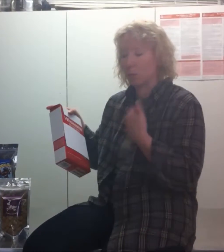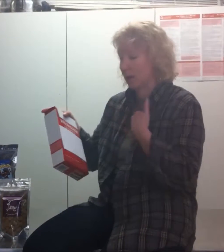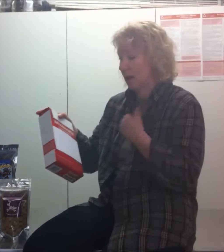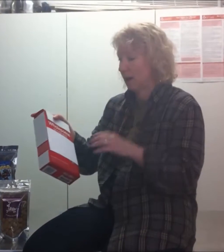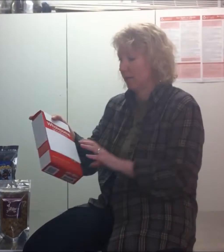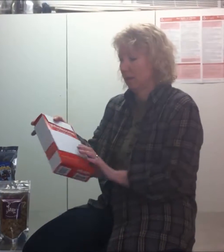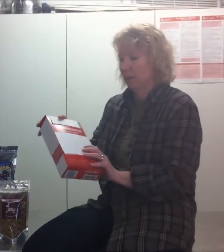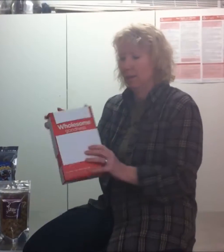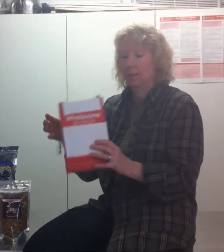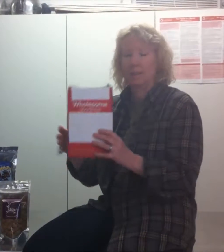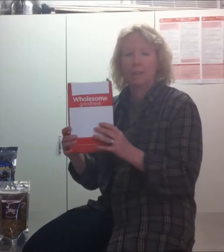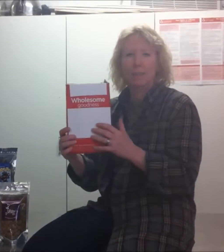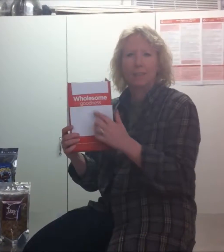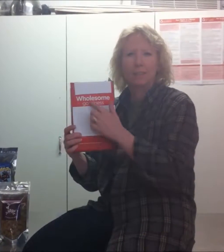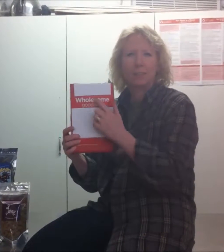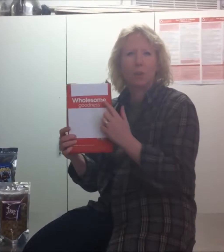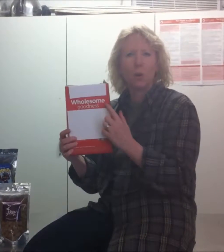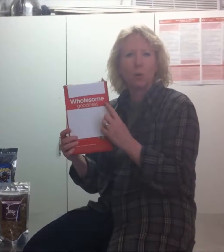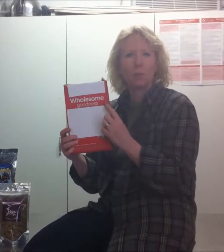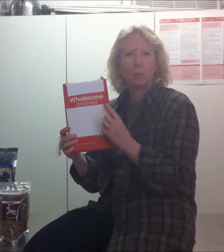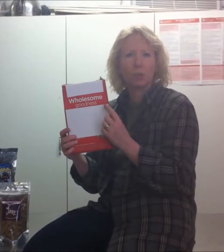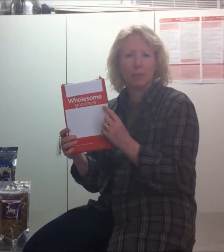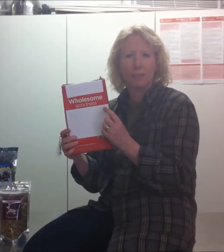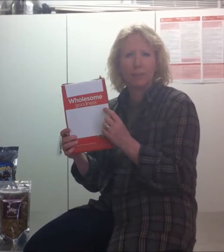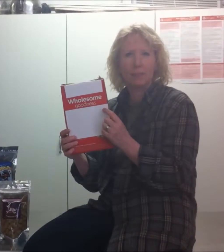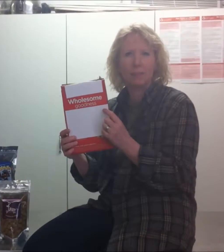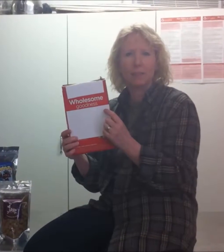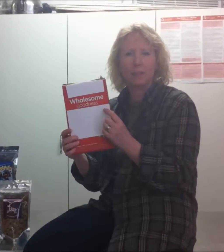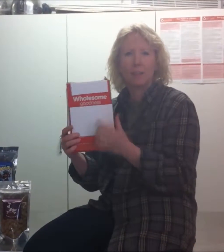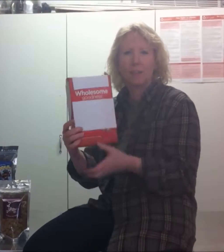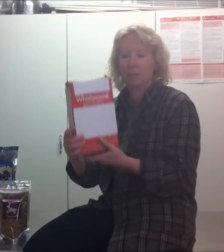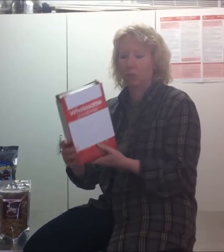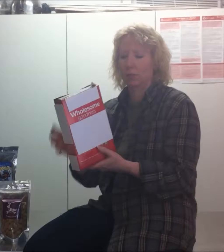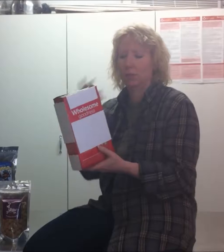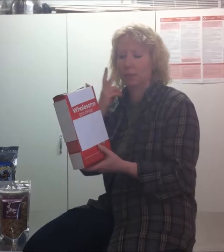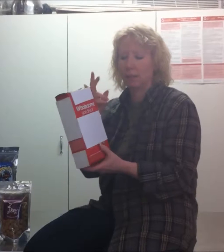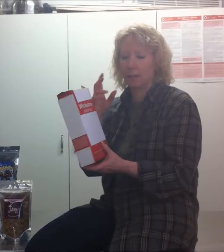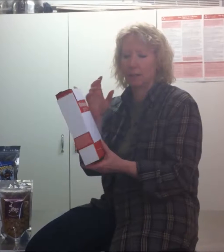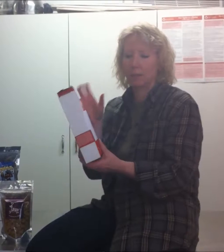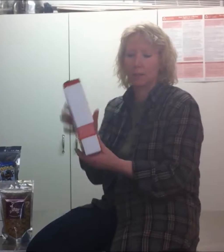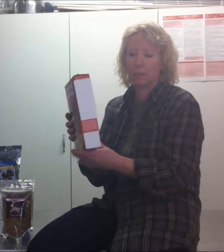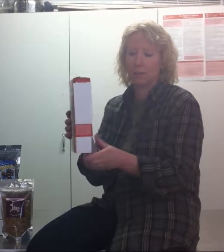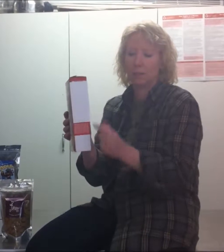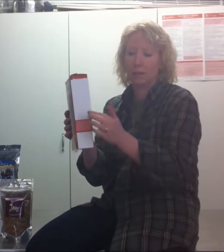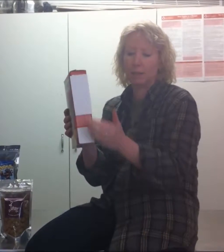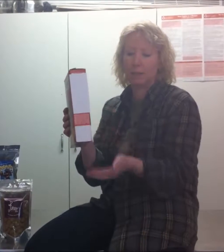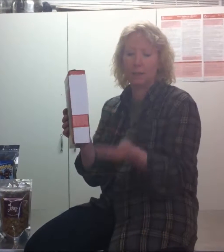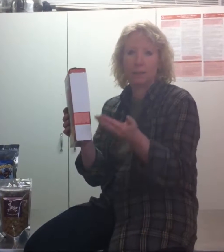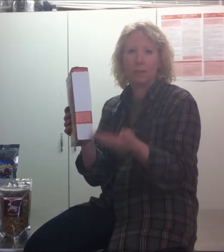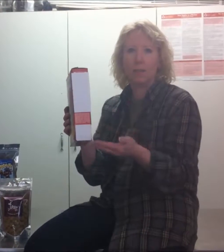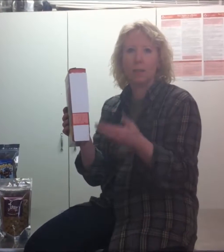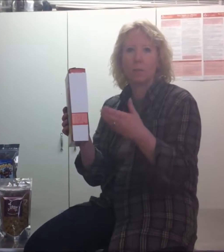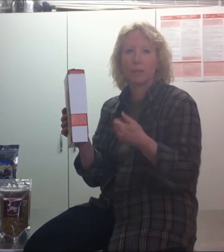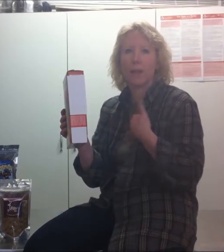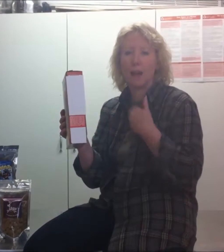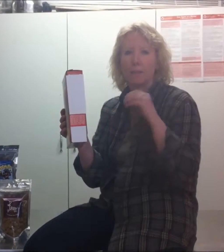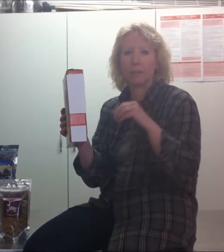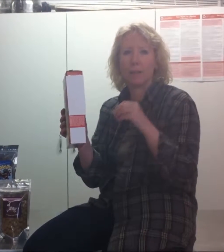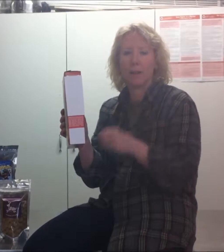that we have, it says wholesome goodness, and then you will see the list of what they have inside.